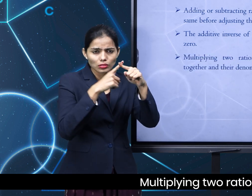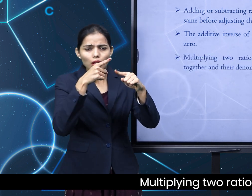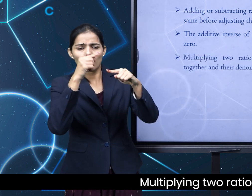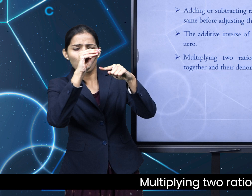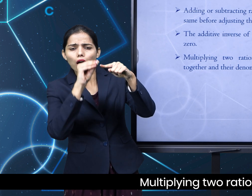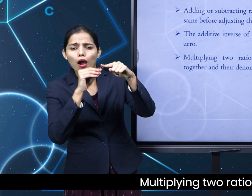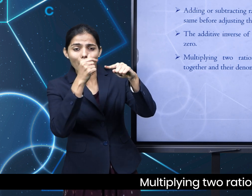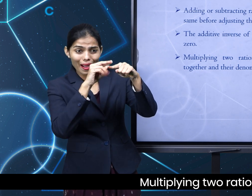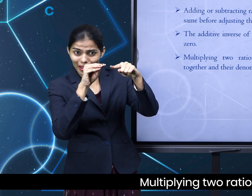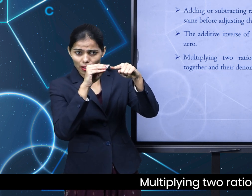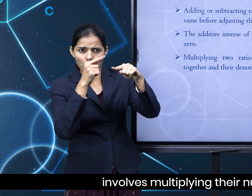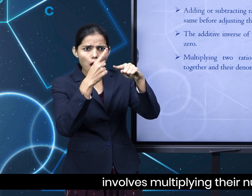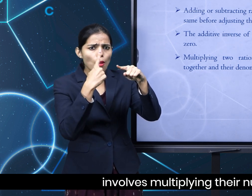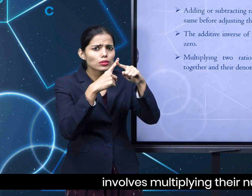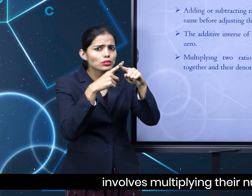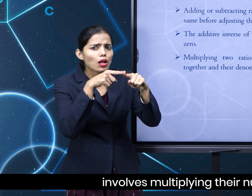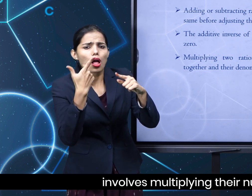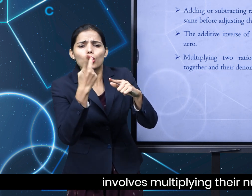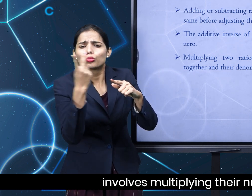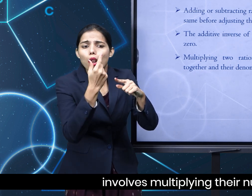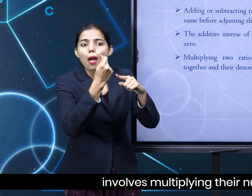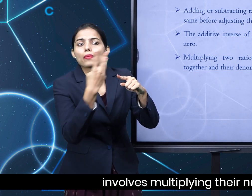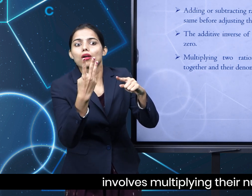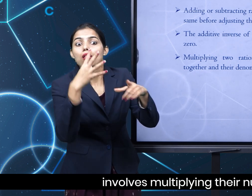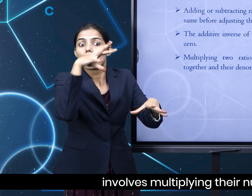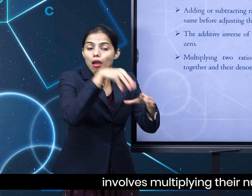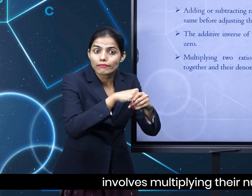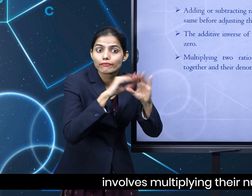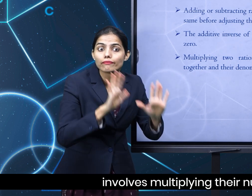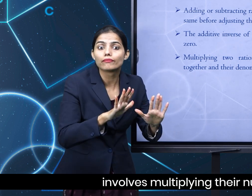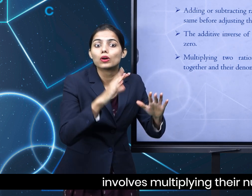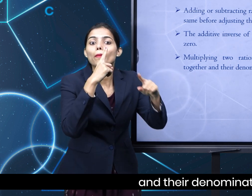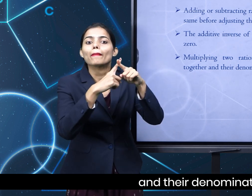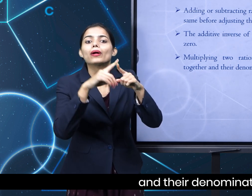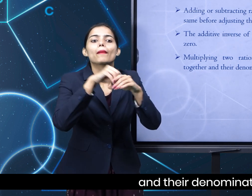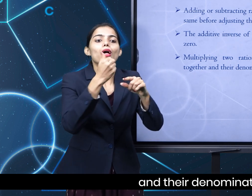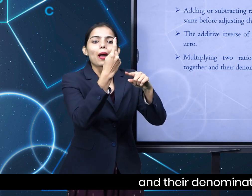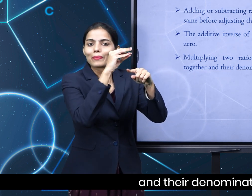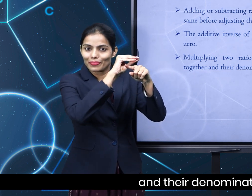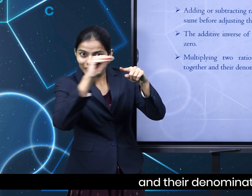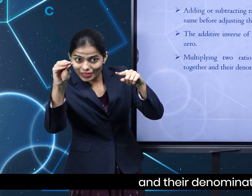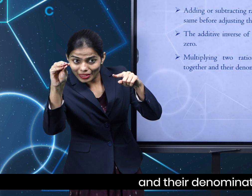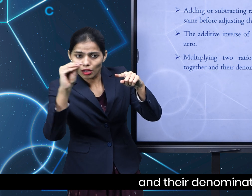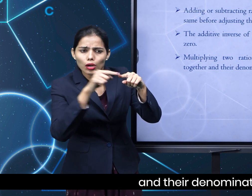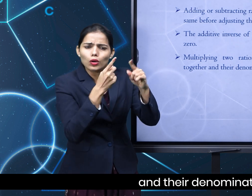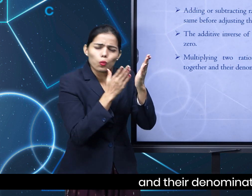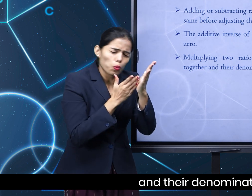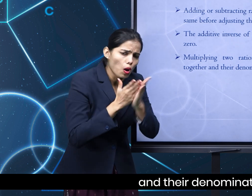Multiplying two rational numbers involves multiplying their numerators together and their denominators together.